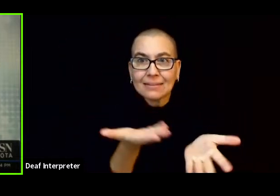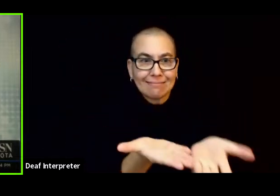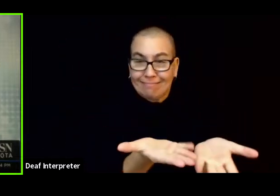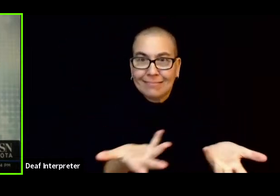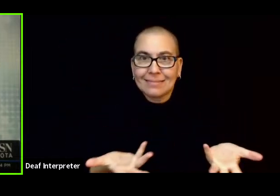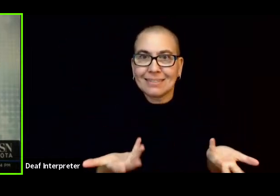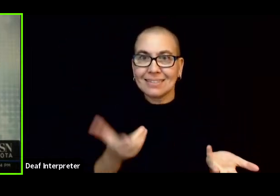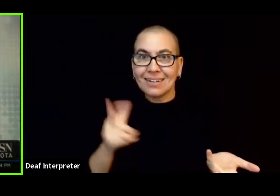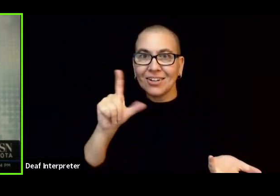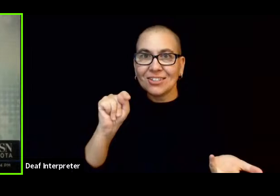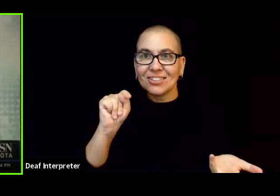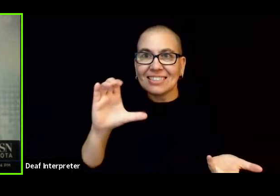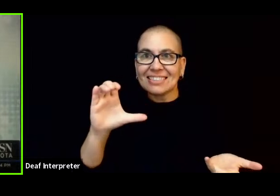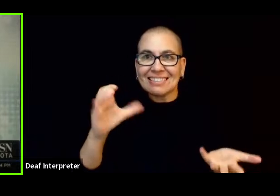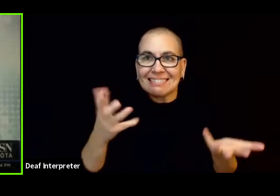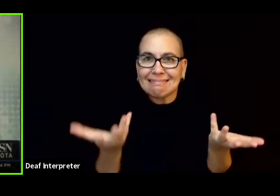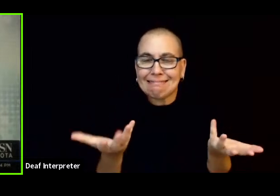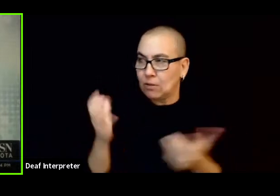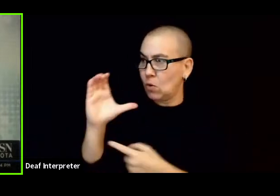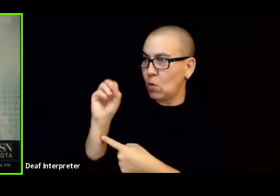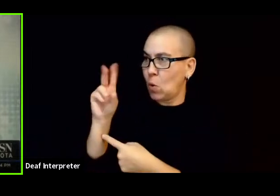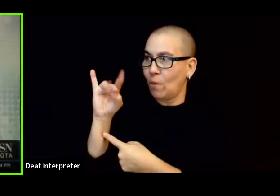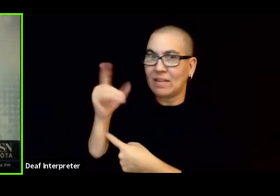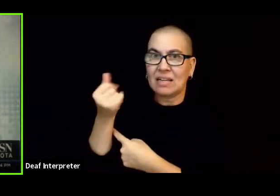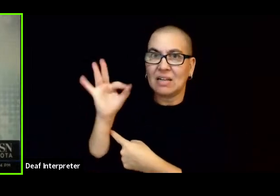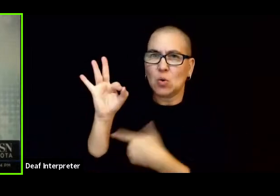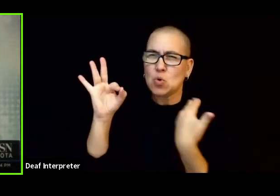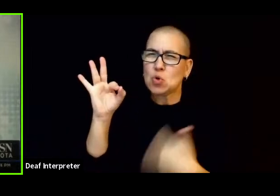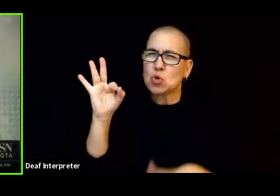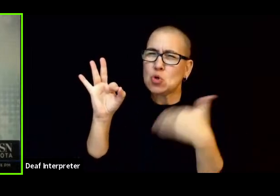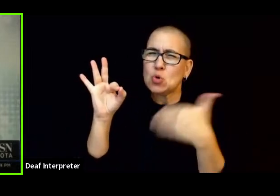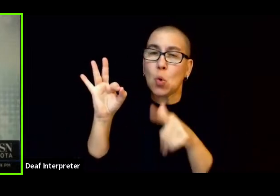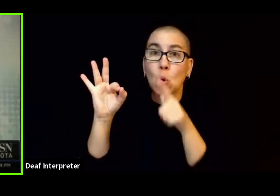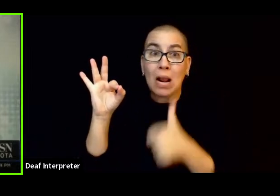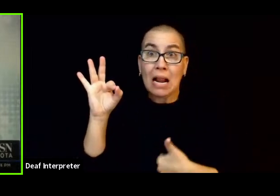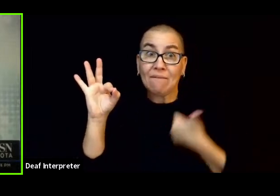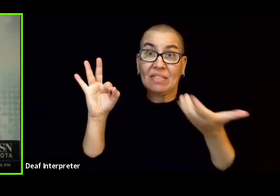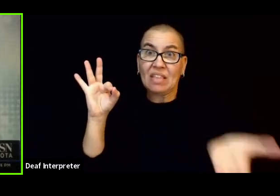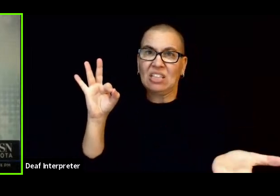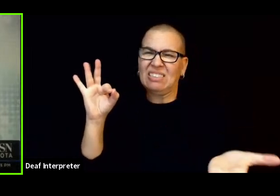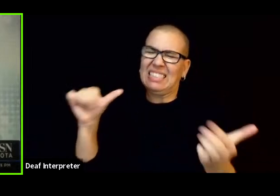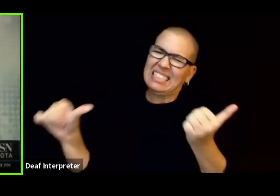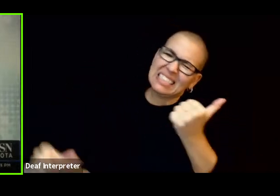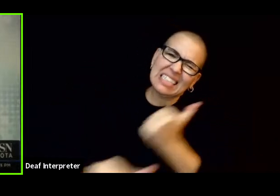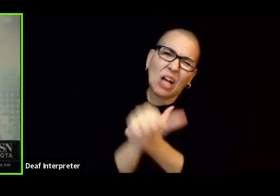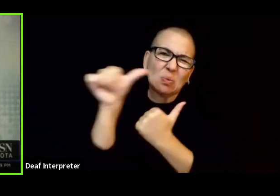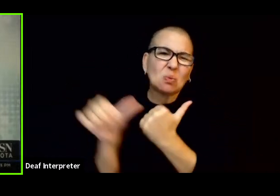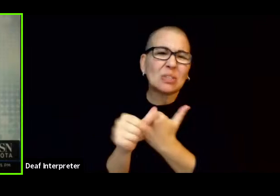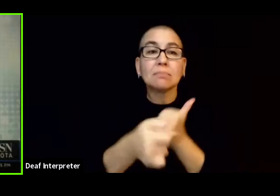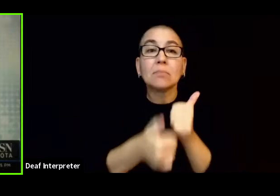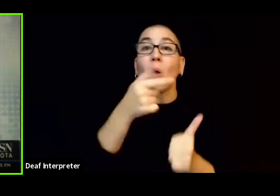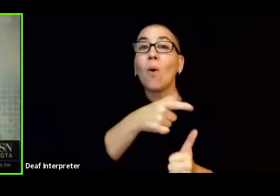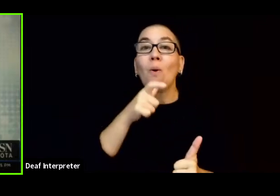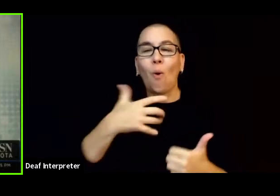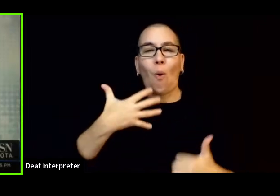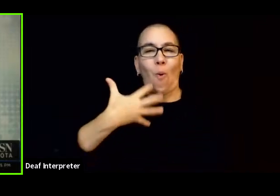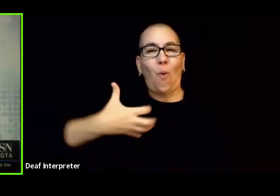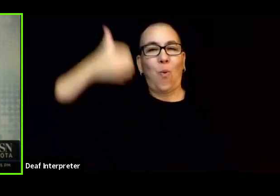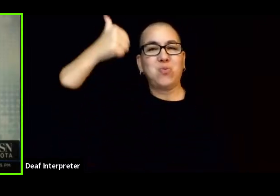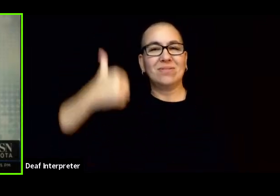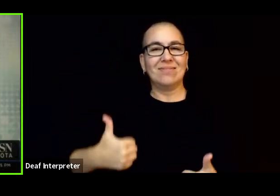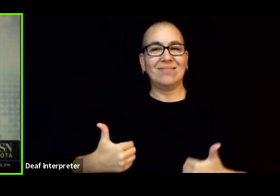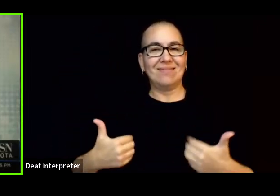Residents of long-term care facilities include seniors, but as well younger adults living with illness,